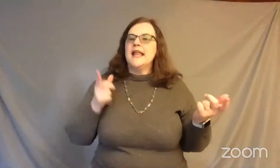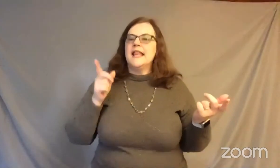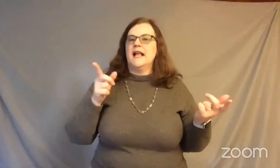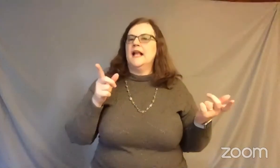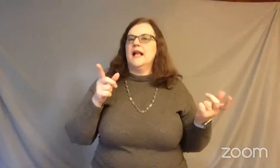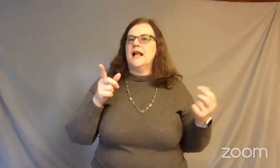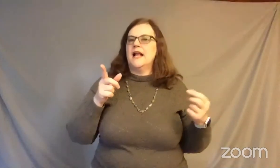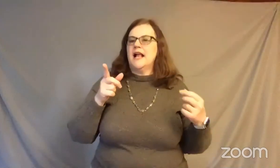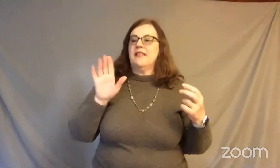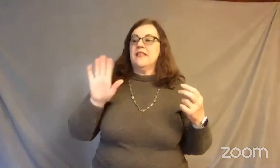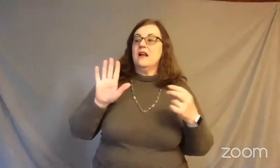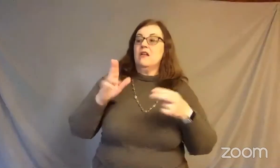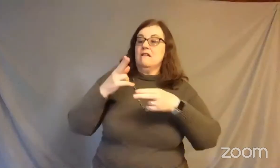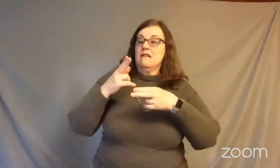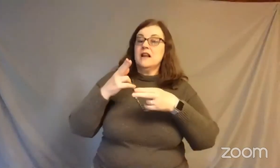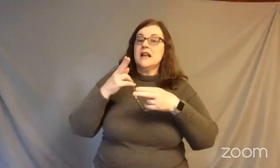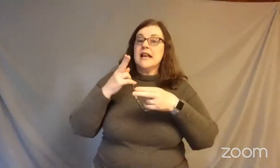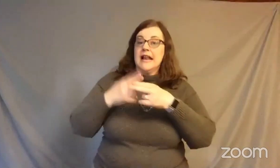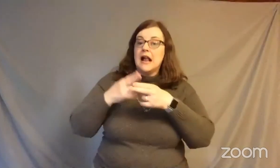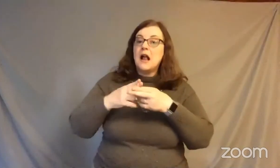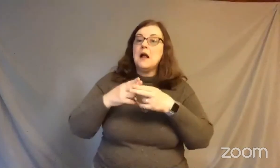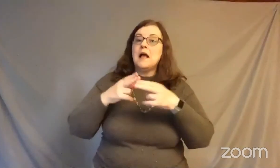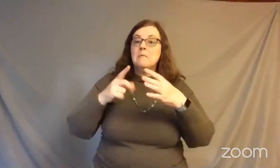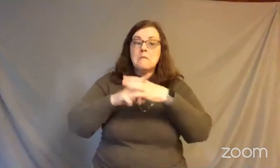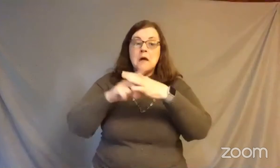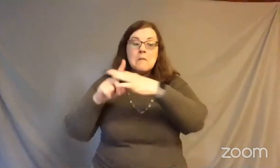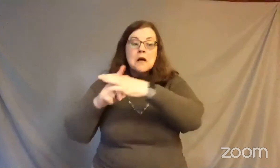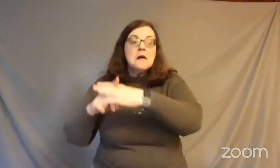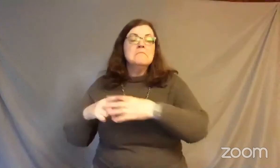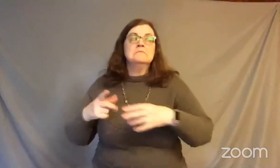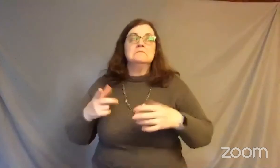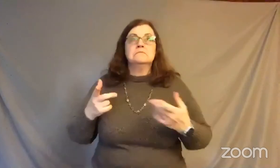own name before the first person pronoun.